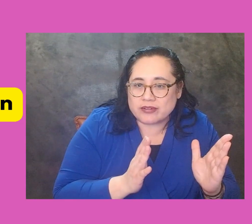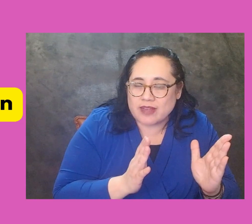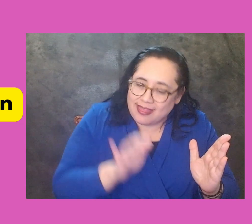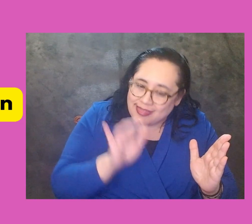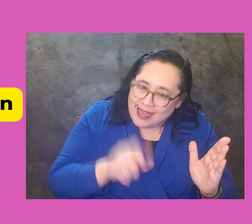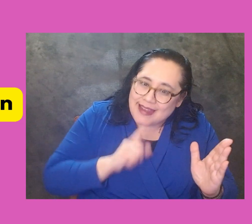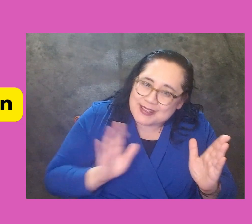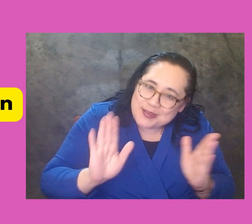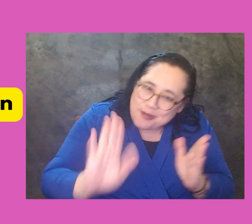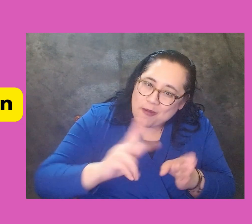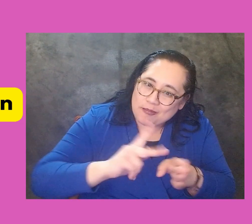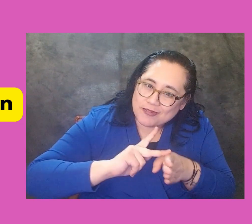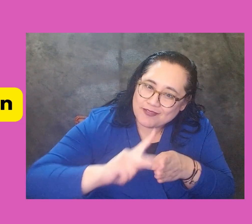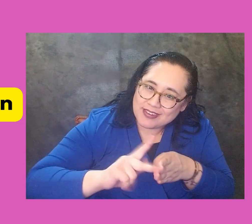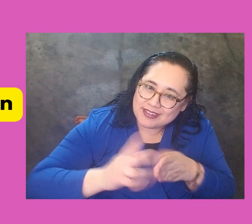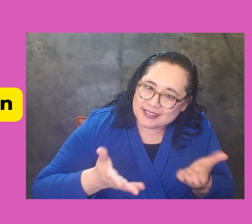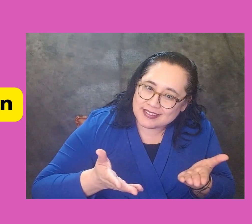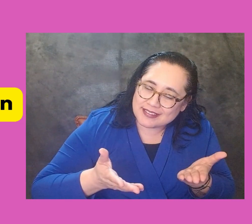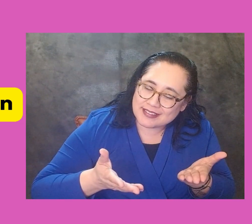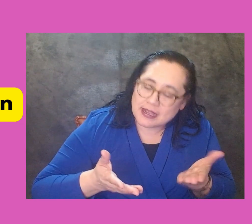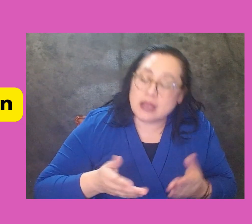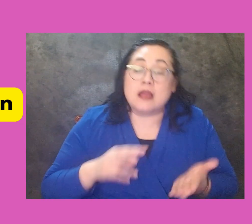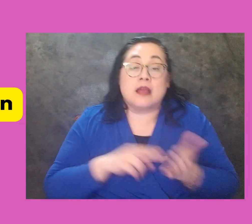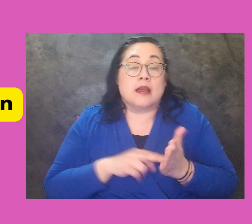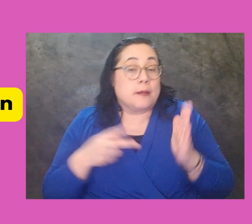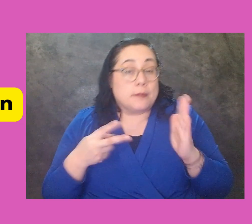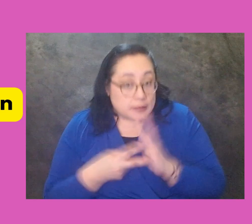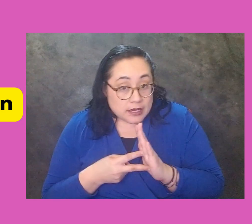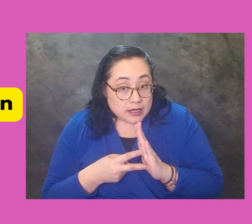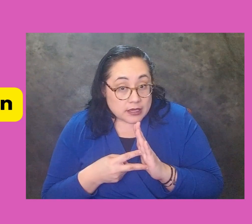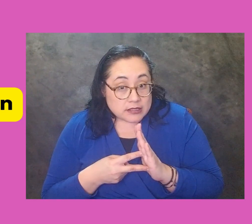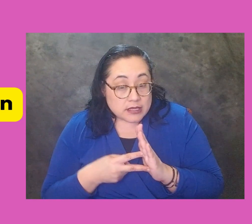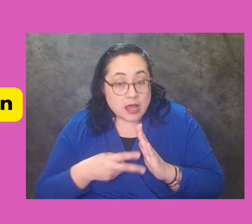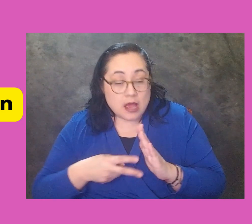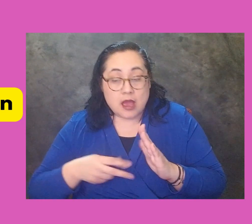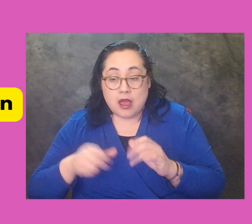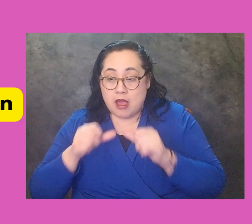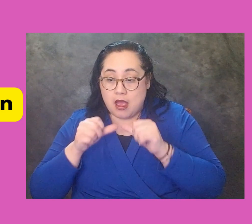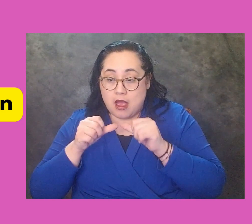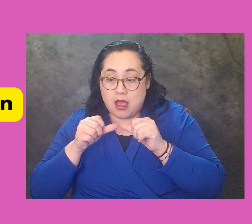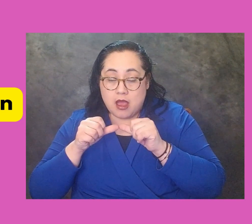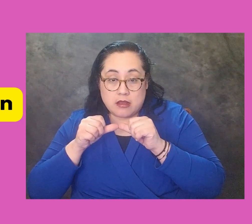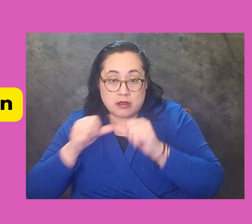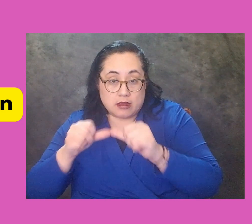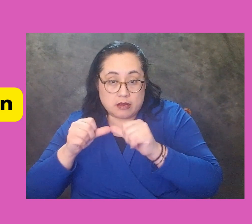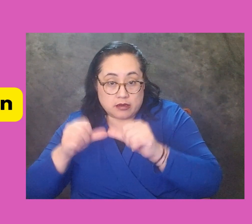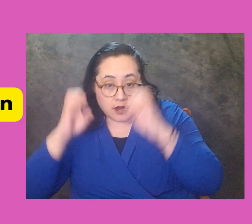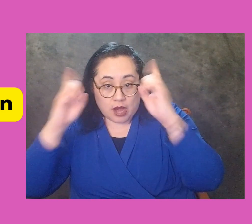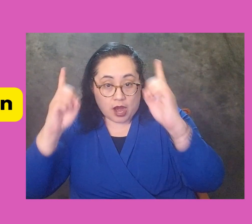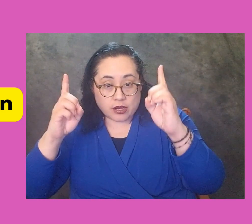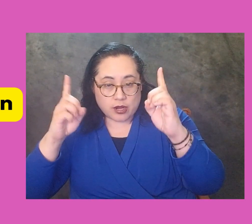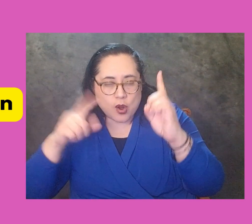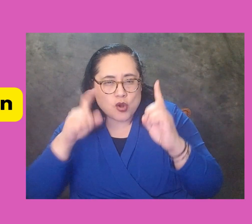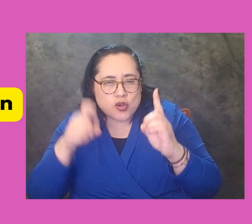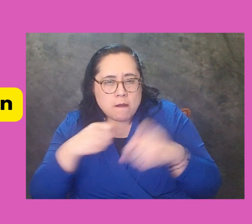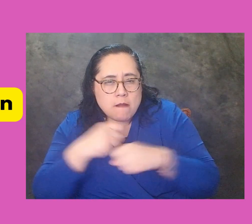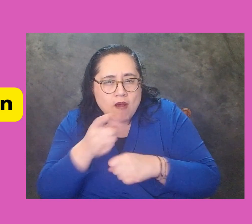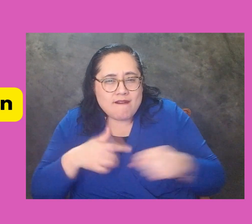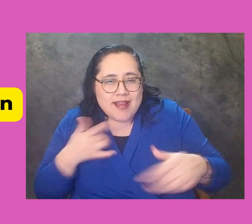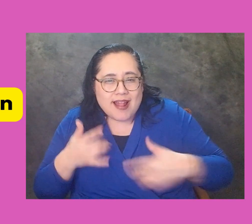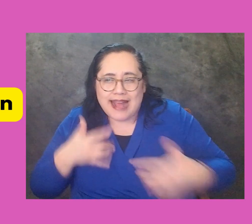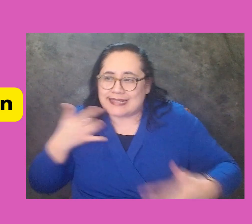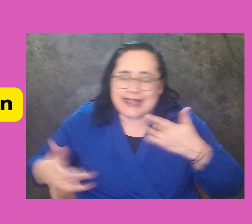professionals because that is your profession. So this means that continuing education should make you